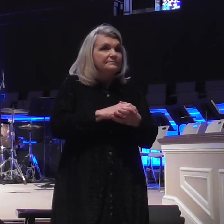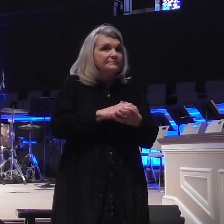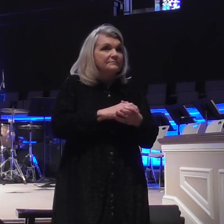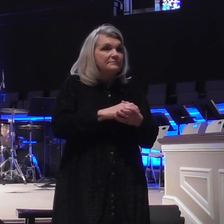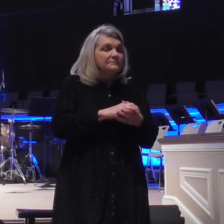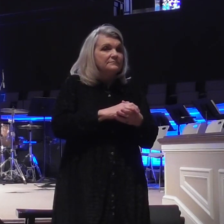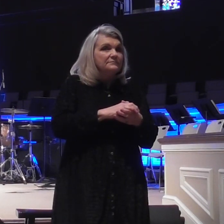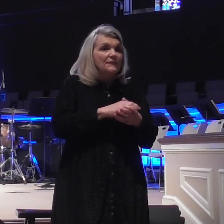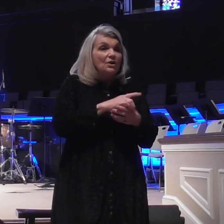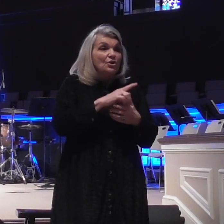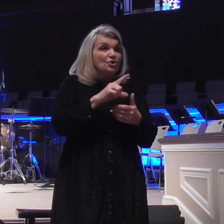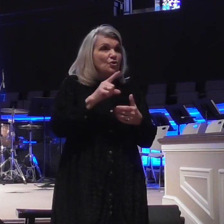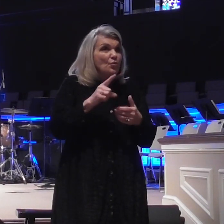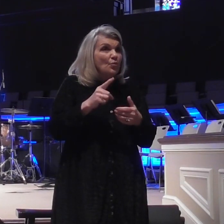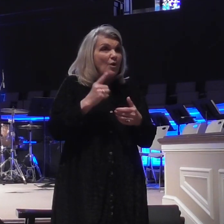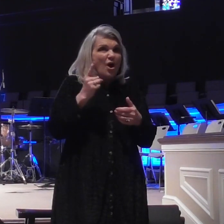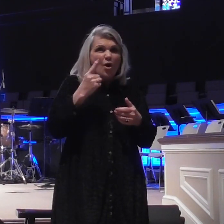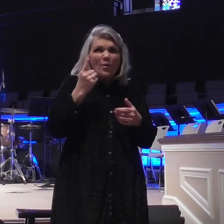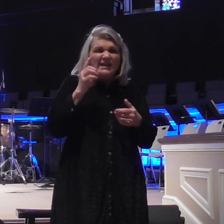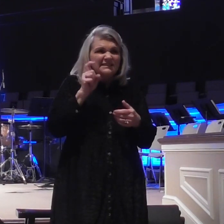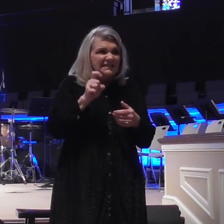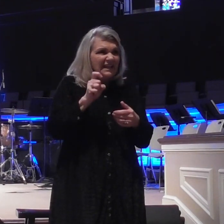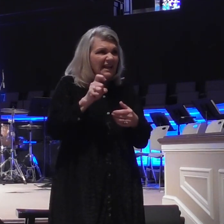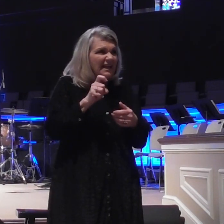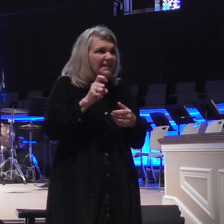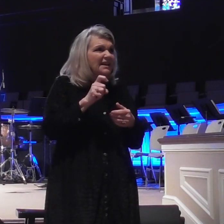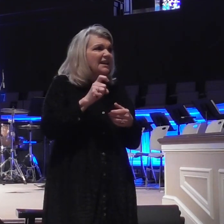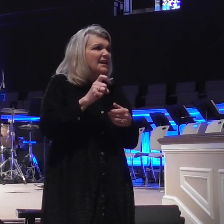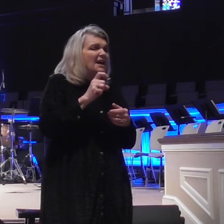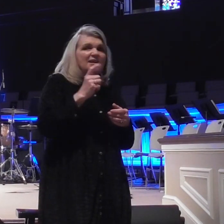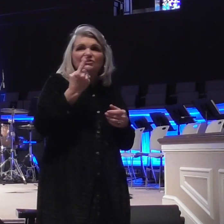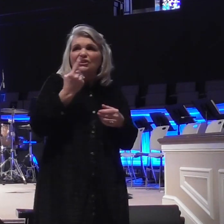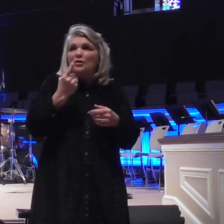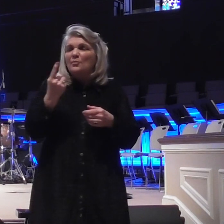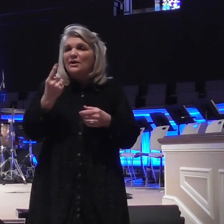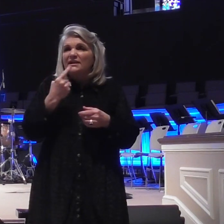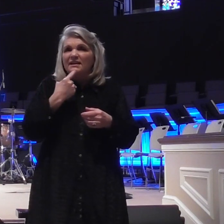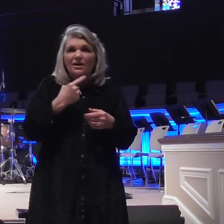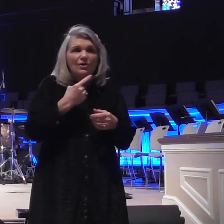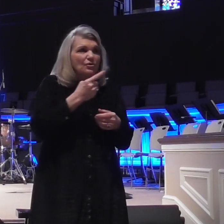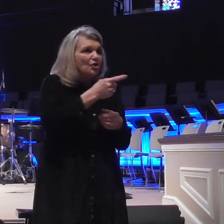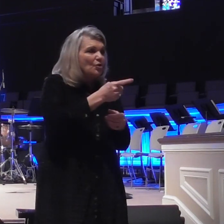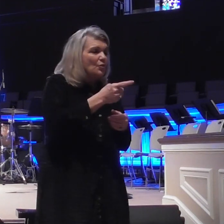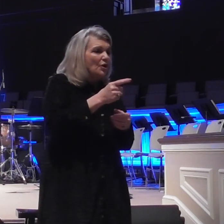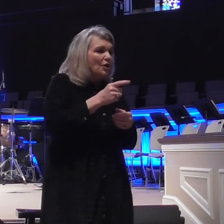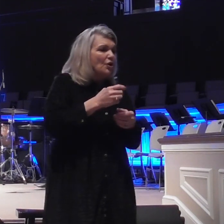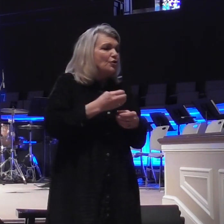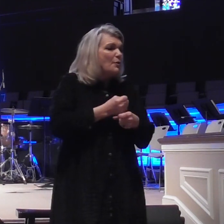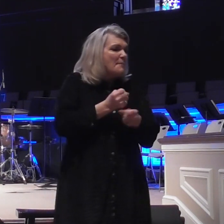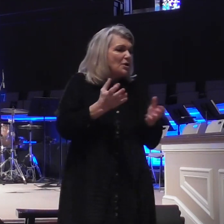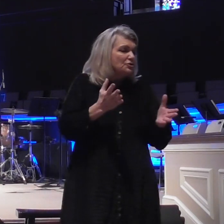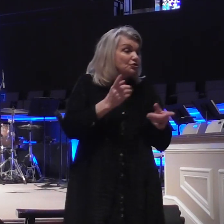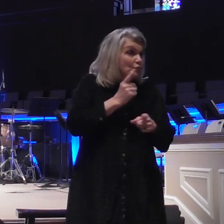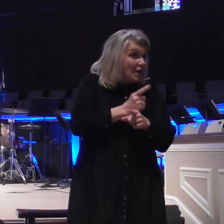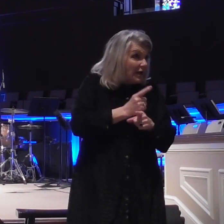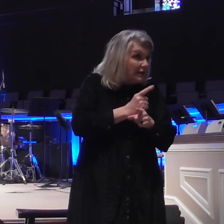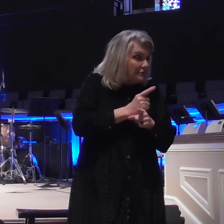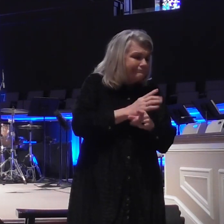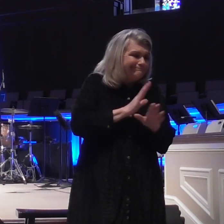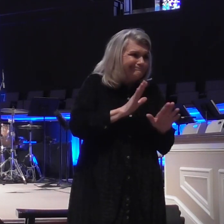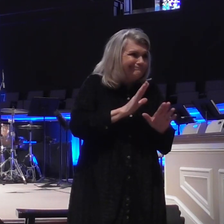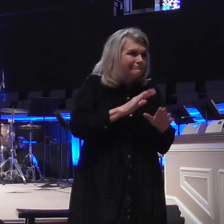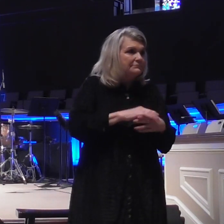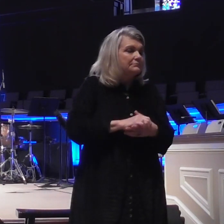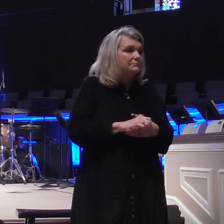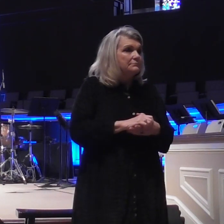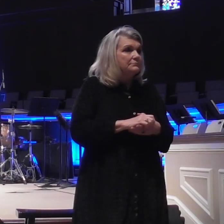emotions affirmed? Because that's the new view in terms of therapy when it comes to people who have gender dysphoria, which is the term we need to start using. Don't